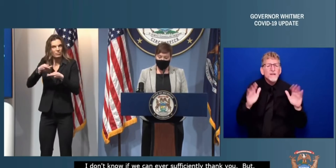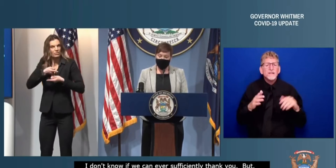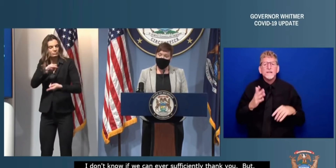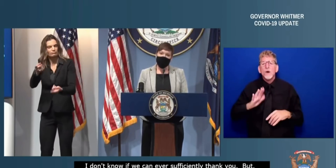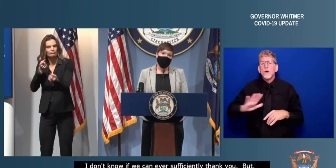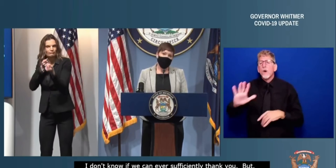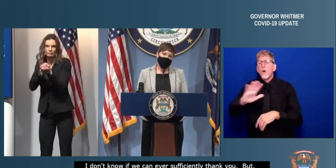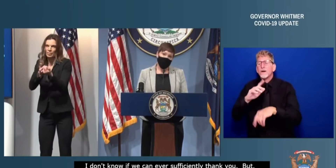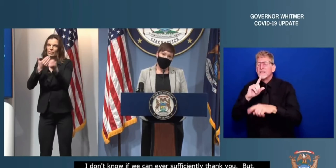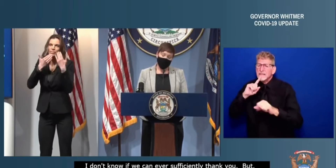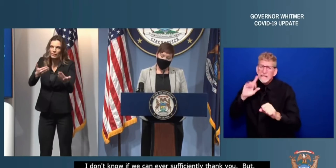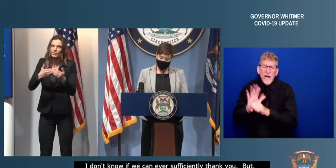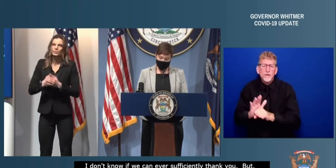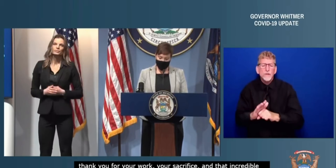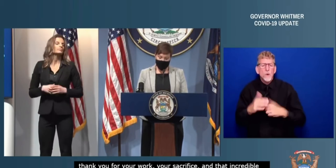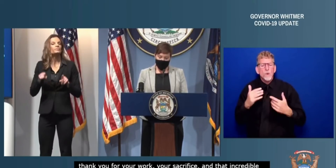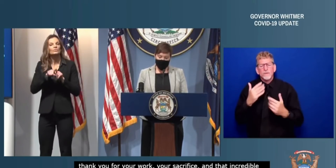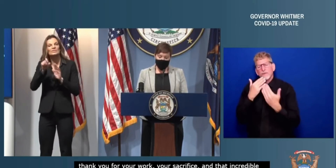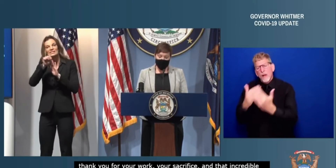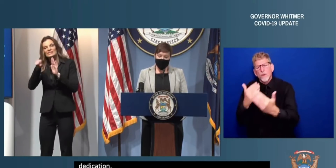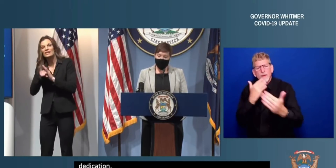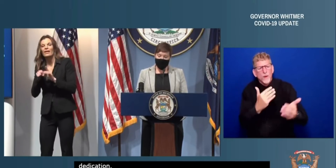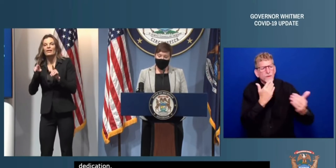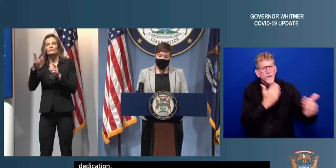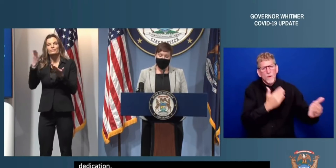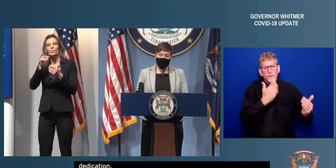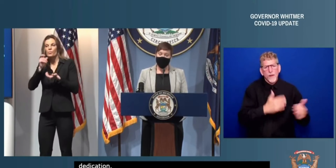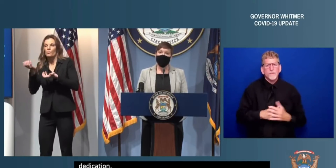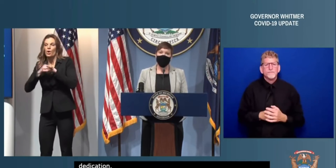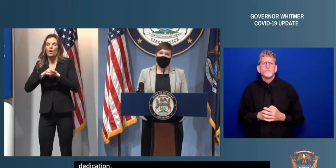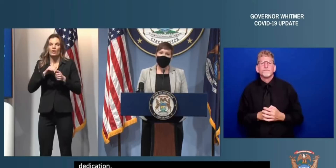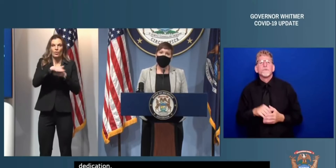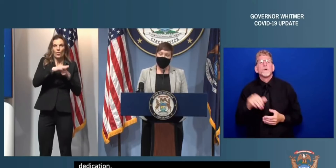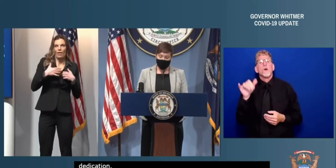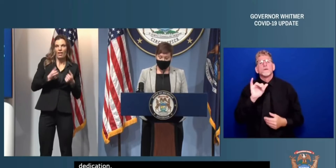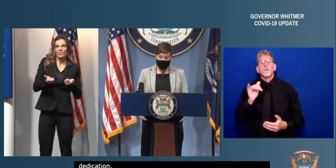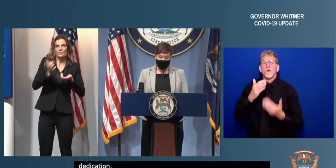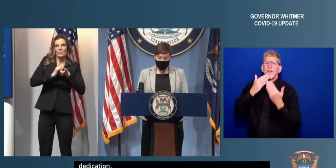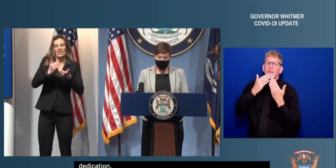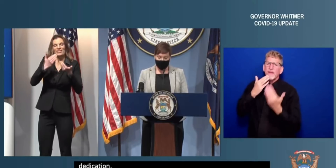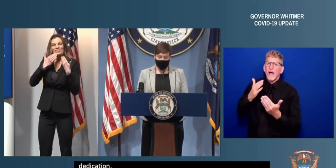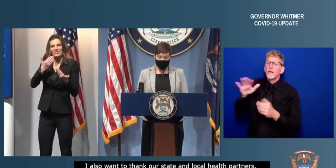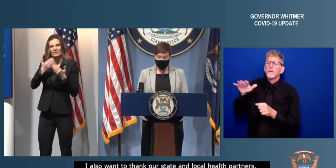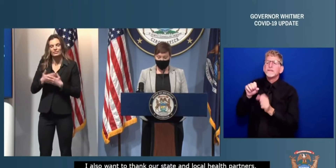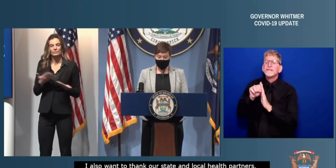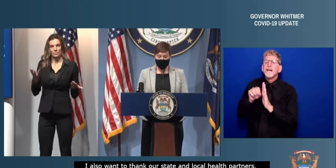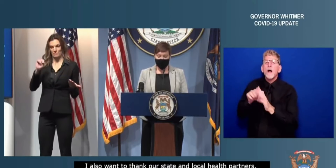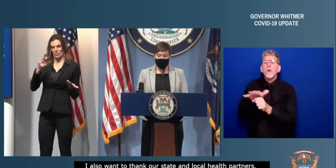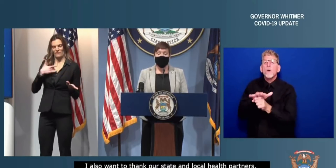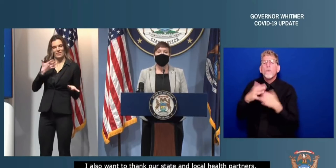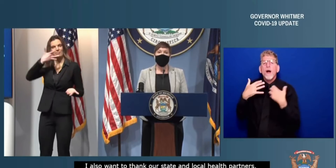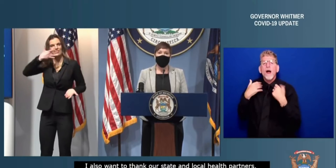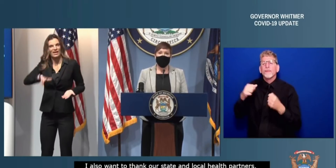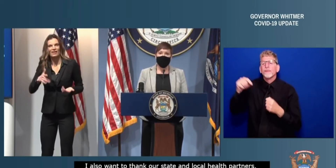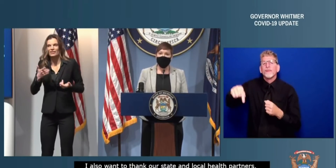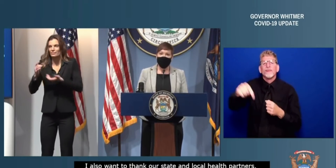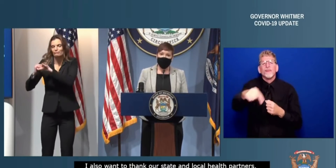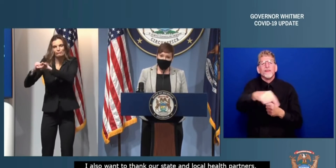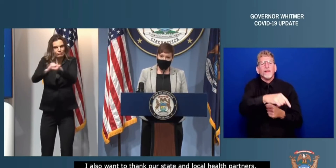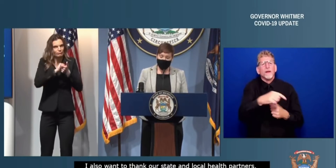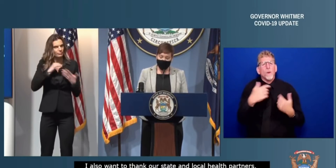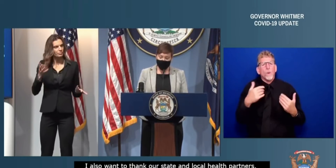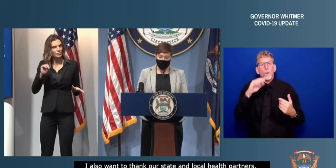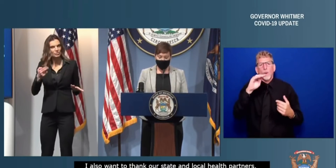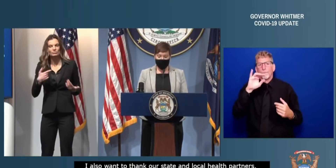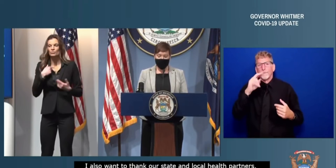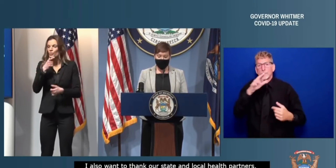want to thank our state and local health partners. Michigan is lucky to have such a strong network of local health departments, including our local